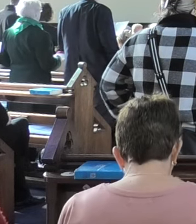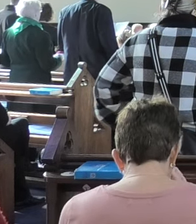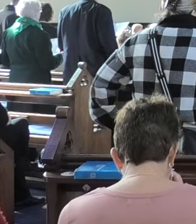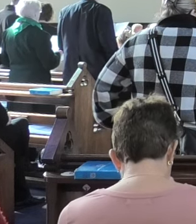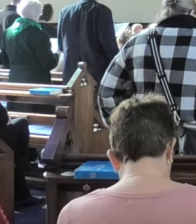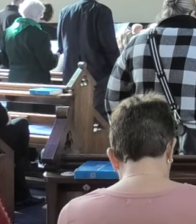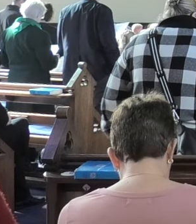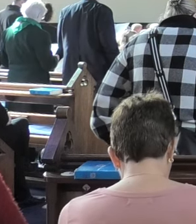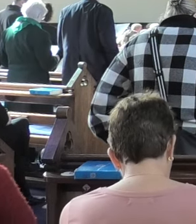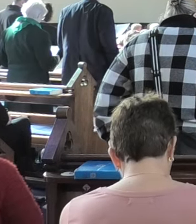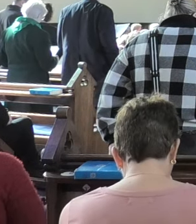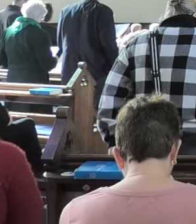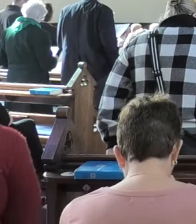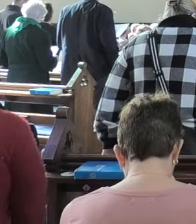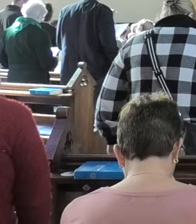of God. Let's stand and sing.